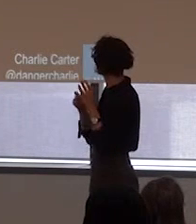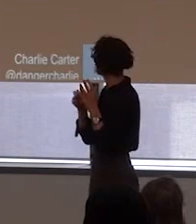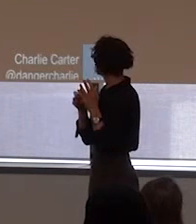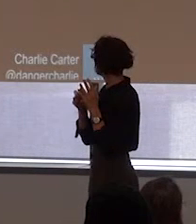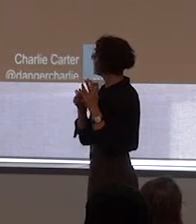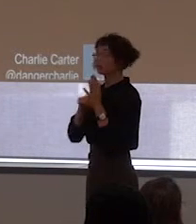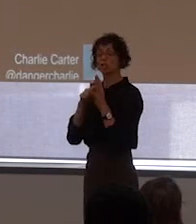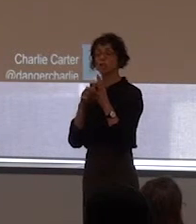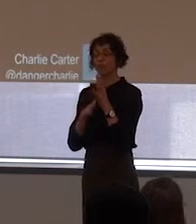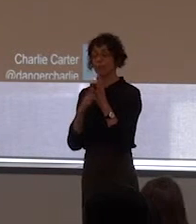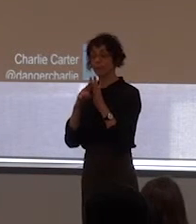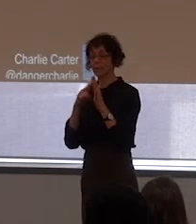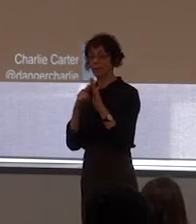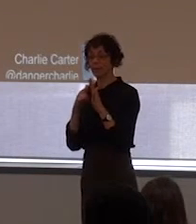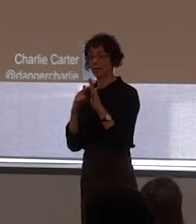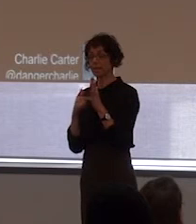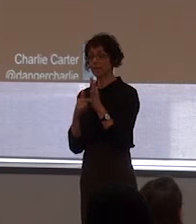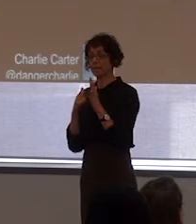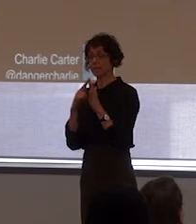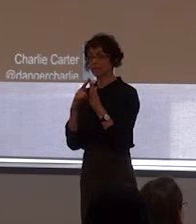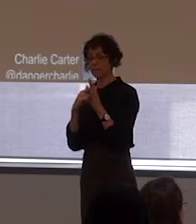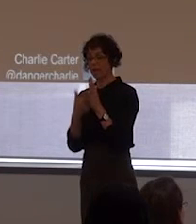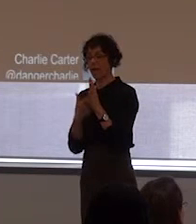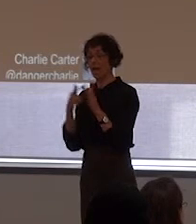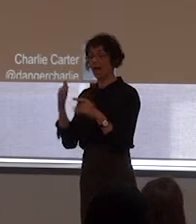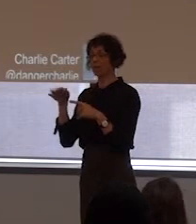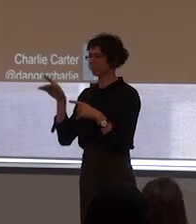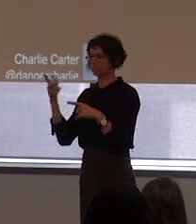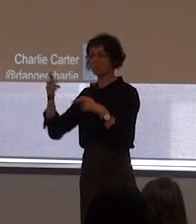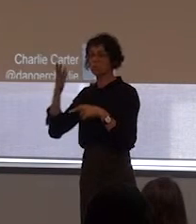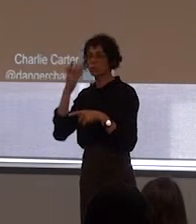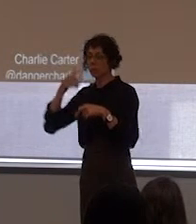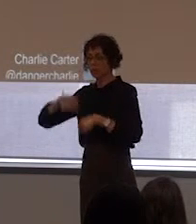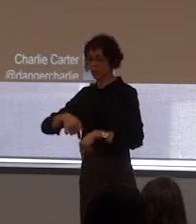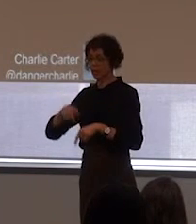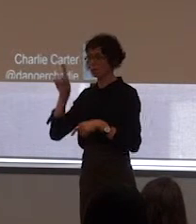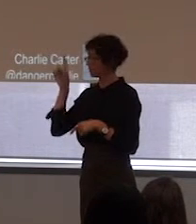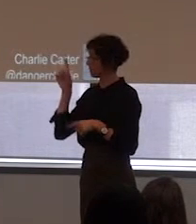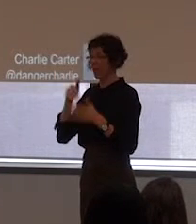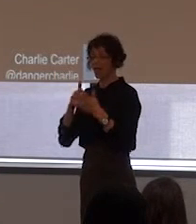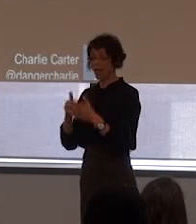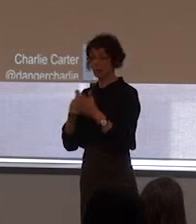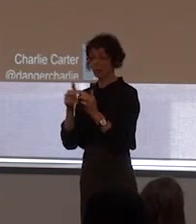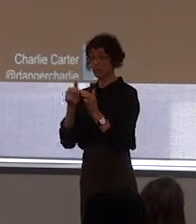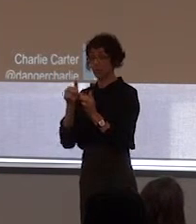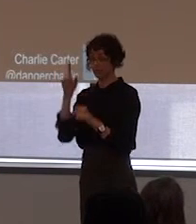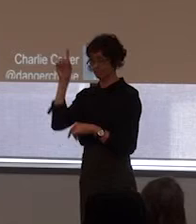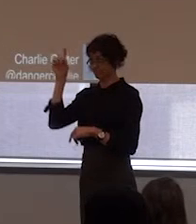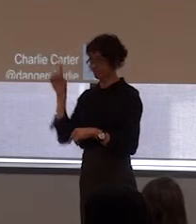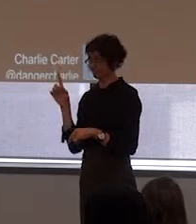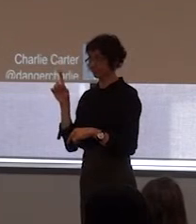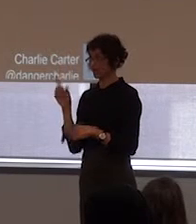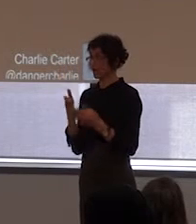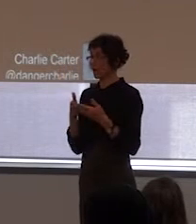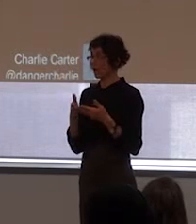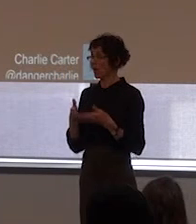Nudgee College. He's blind since birth, and he helped develop non-visual desktop access, which is a free and open source. And we love open source, don't